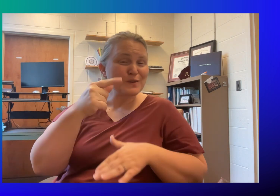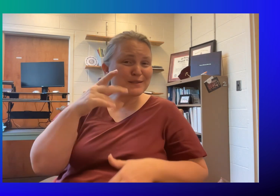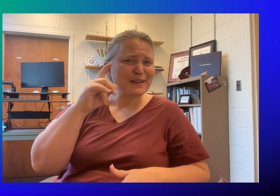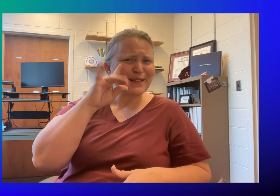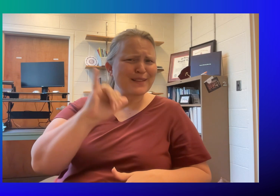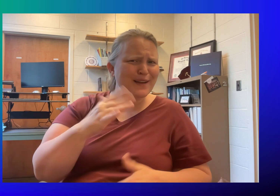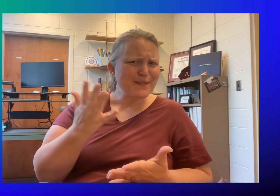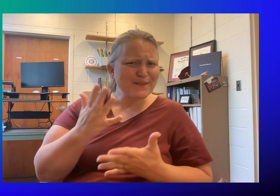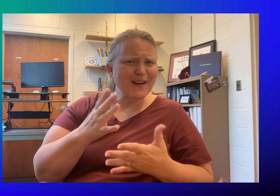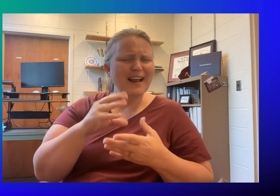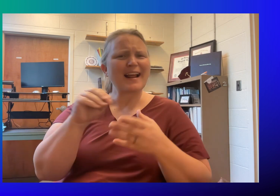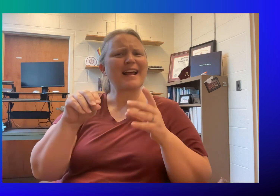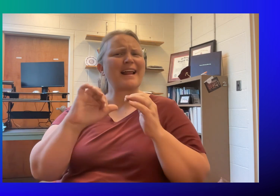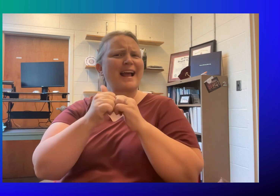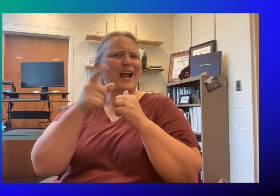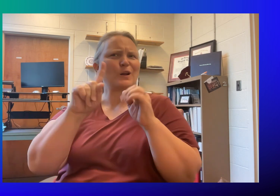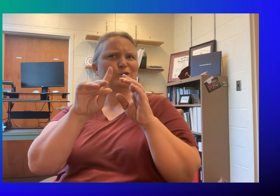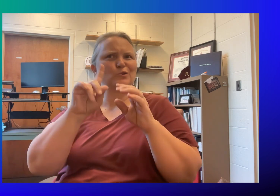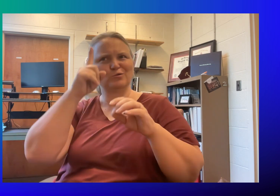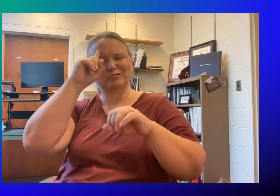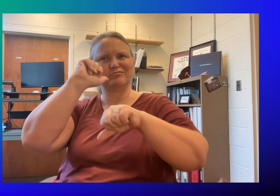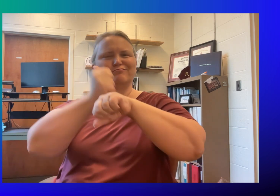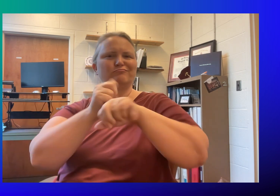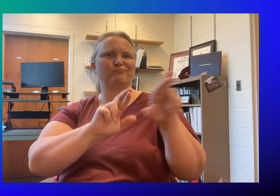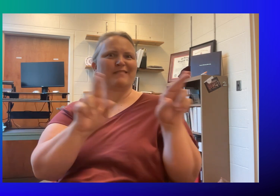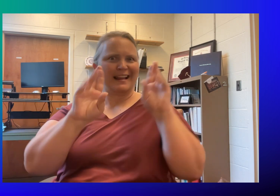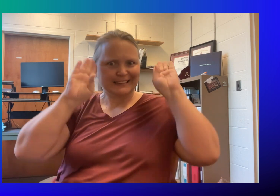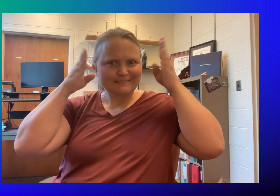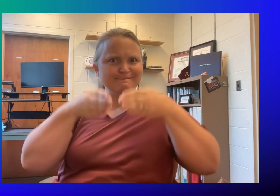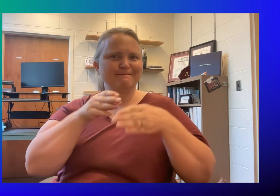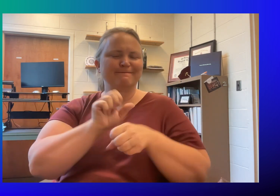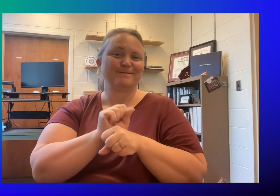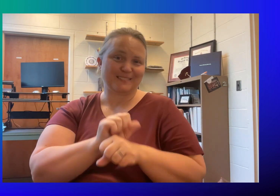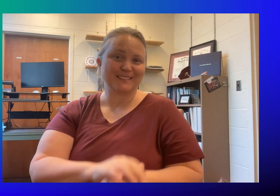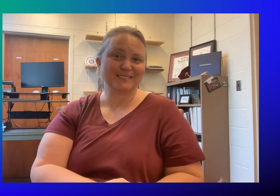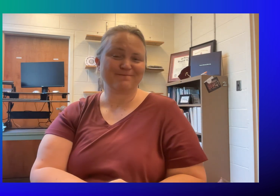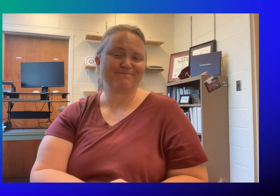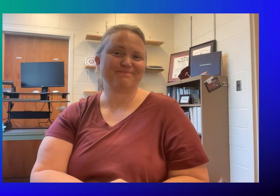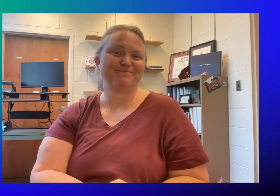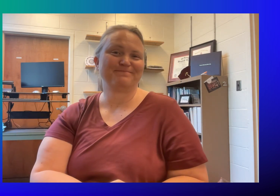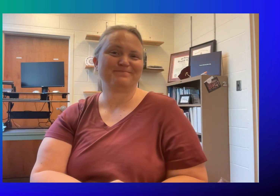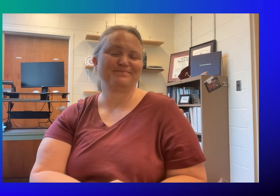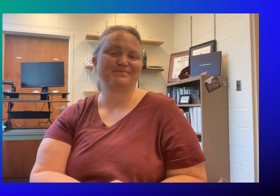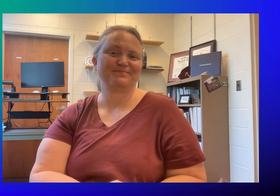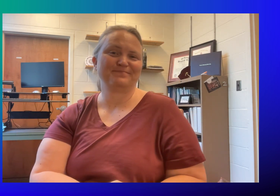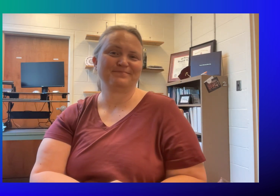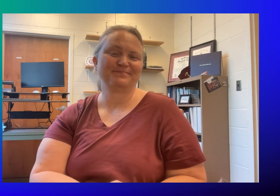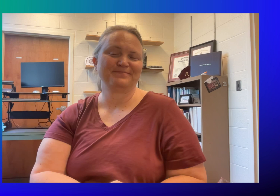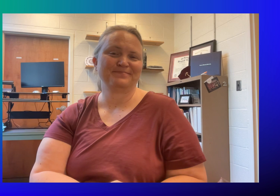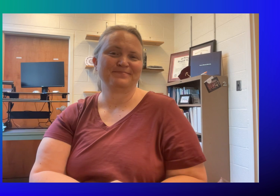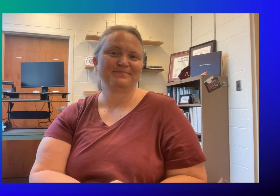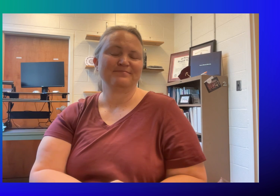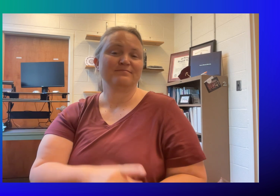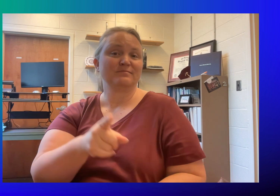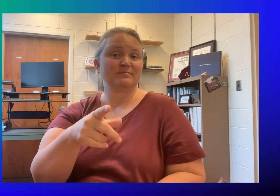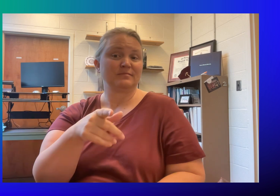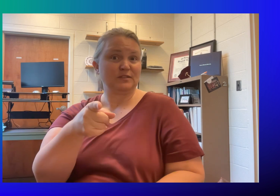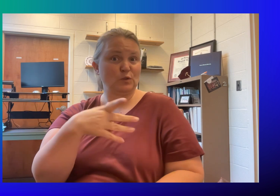routines you have to help you get in the zone when it's time to get some reading or writing done for your scholarship as a faculty member. If you like this